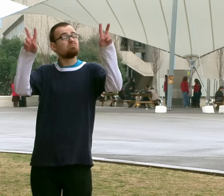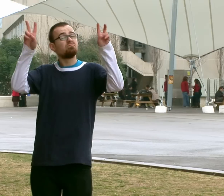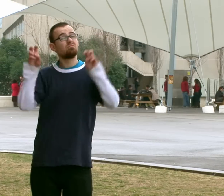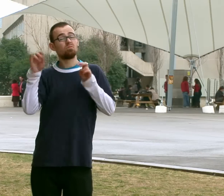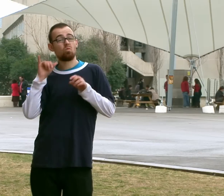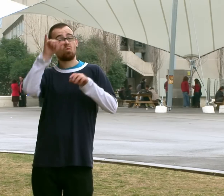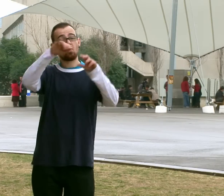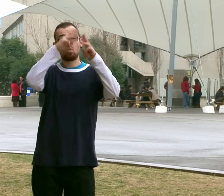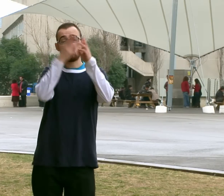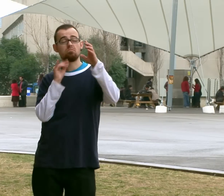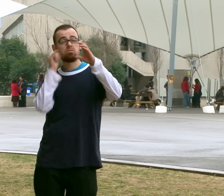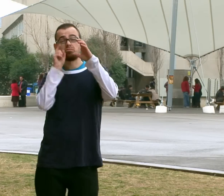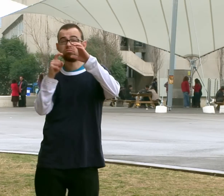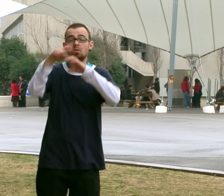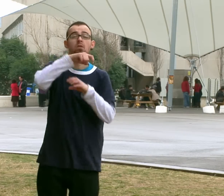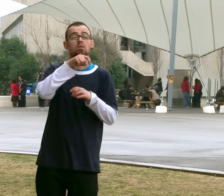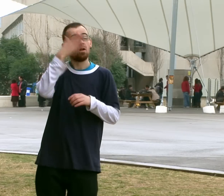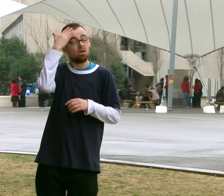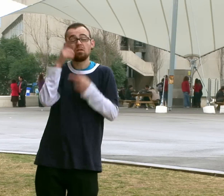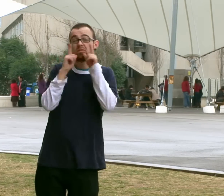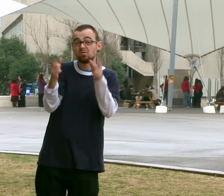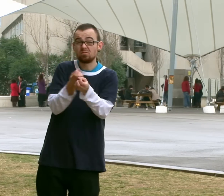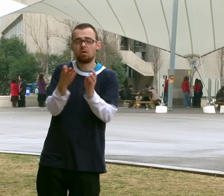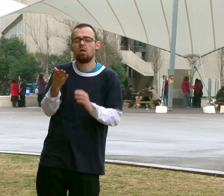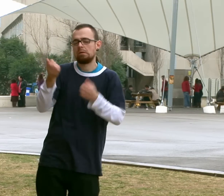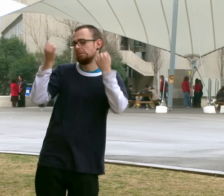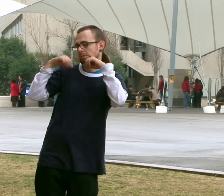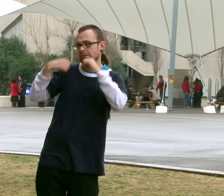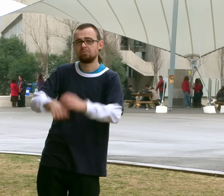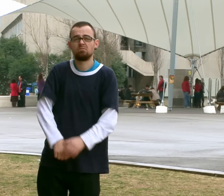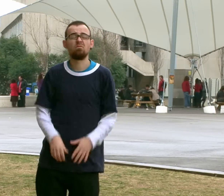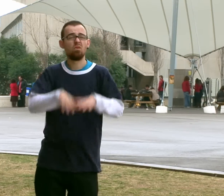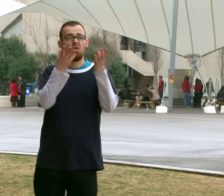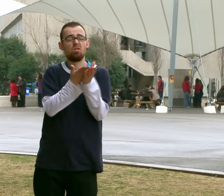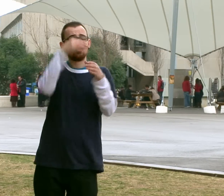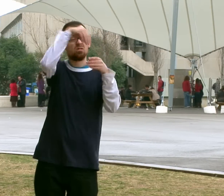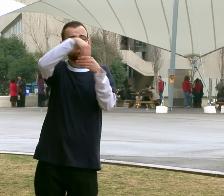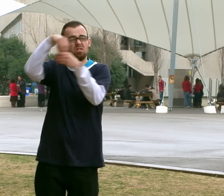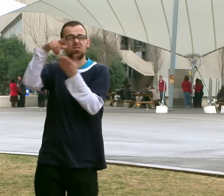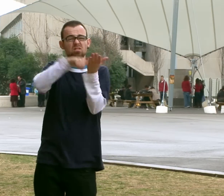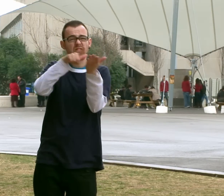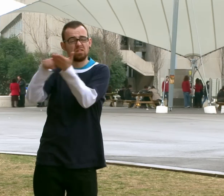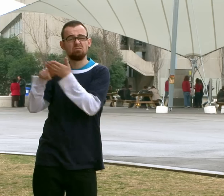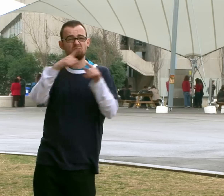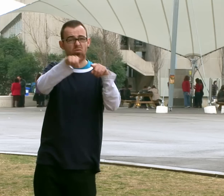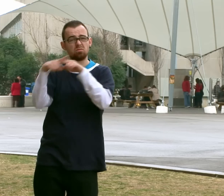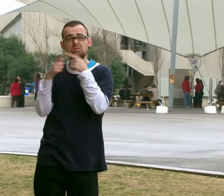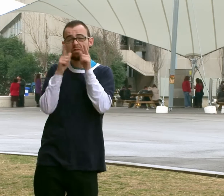8. Practice linguistic diversity on your travels. Take advantage of the wealth and diversity the